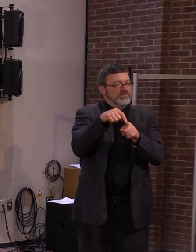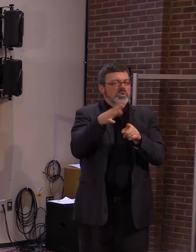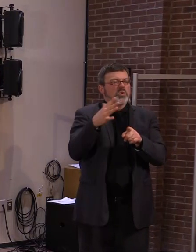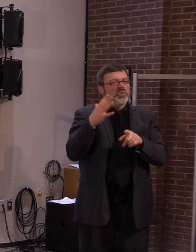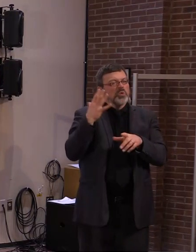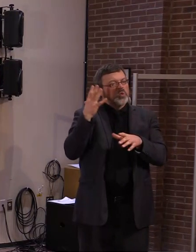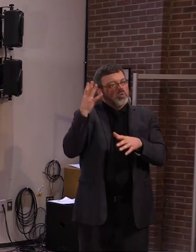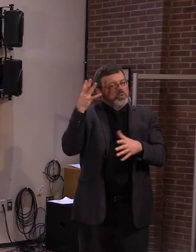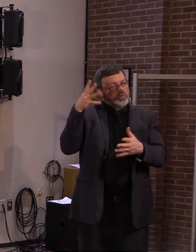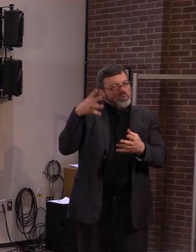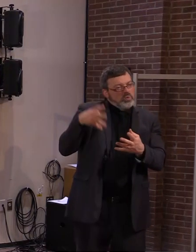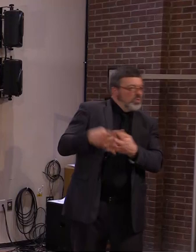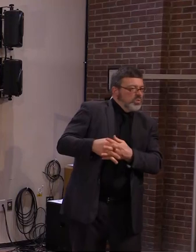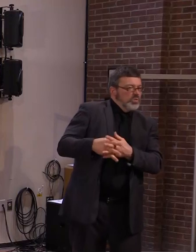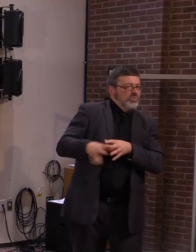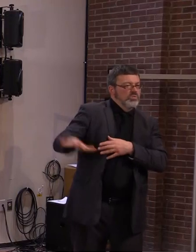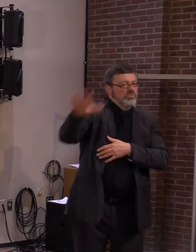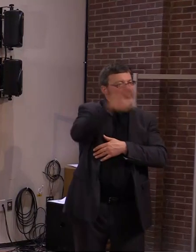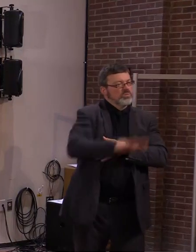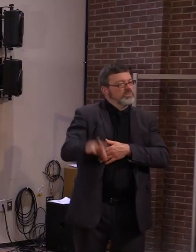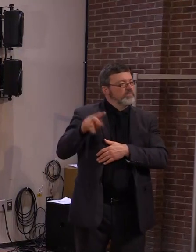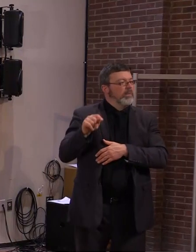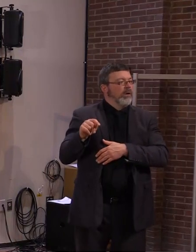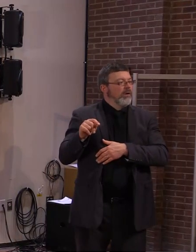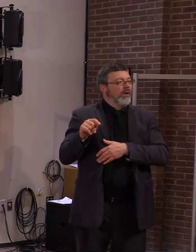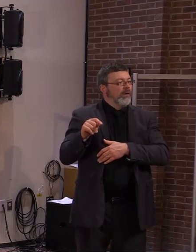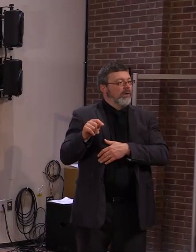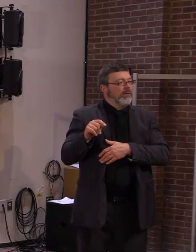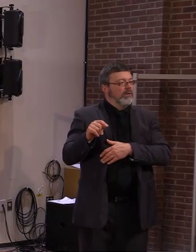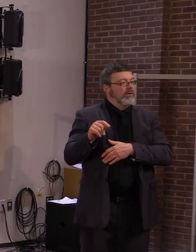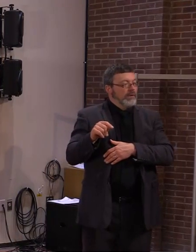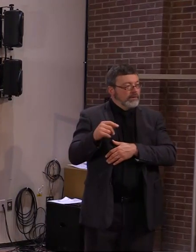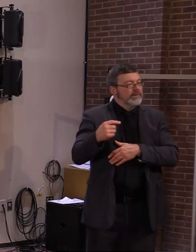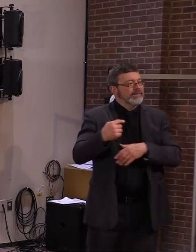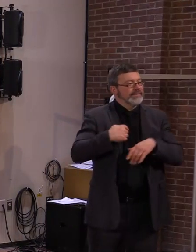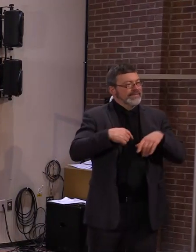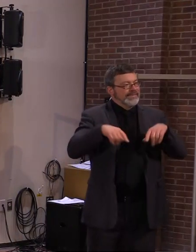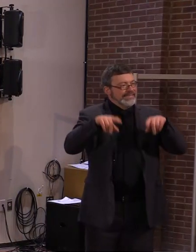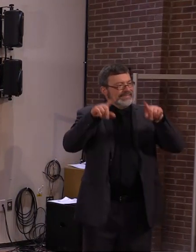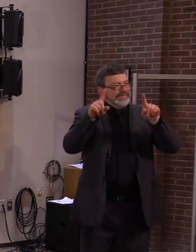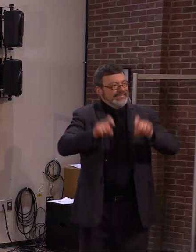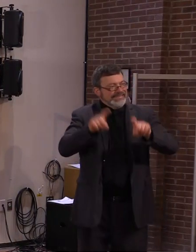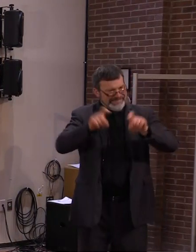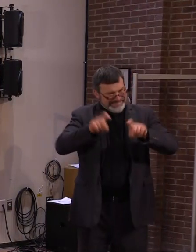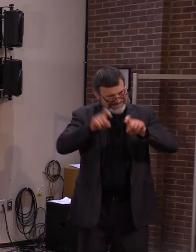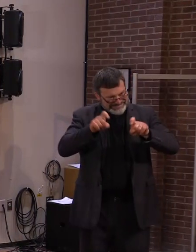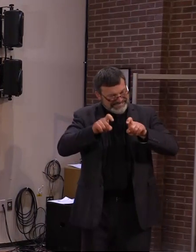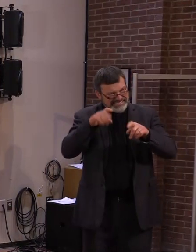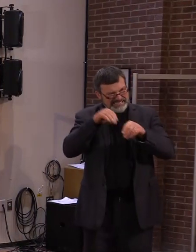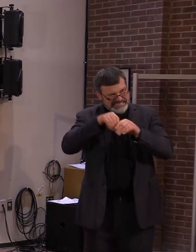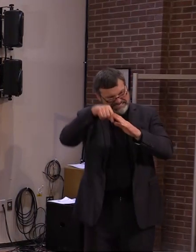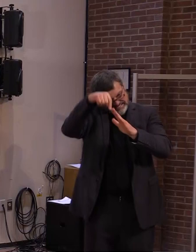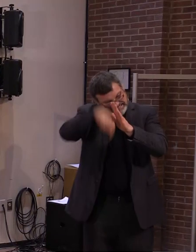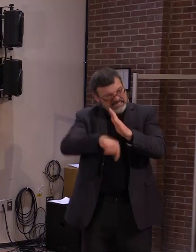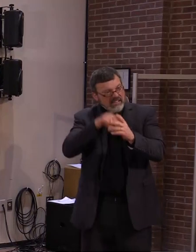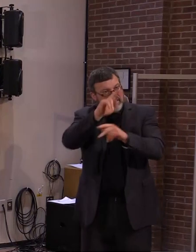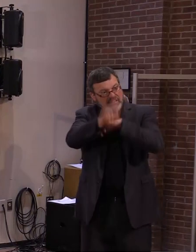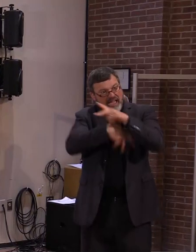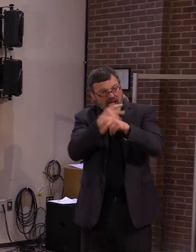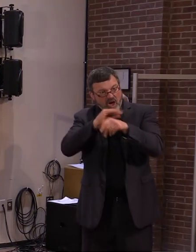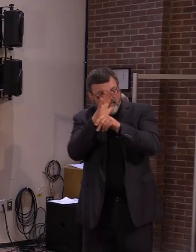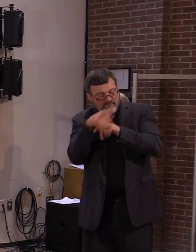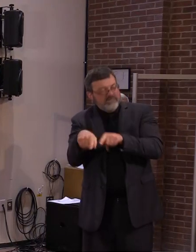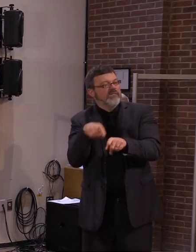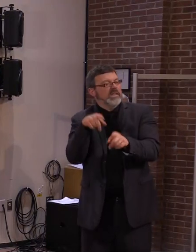100% of all of our genome sequencing. Each person who tests positive with the original strain of the virus may have